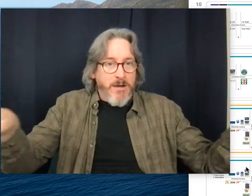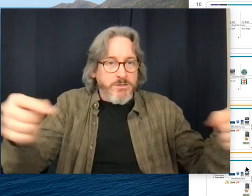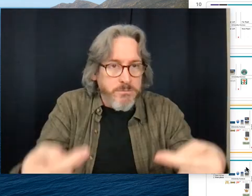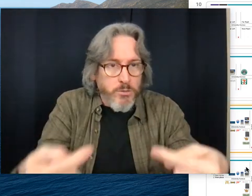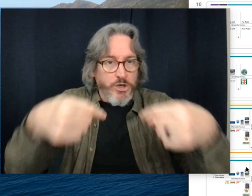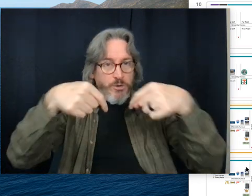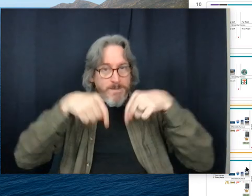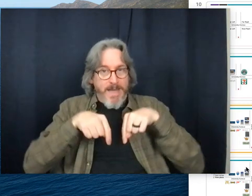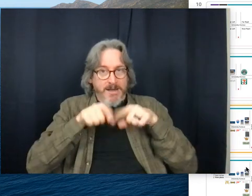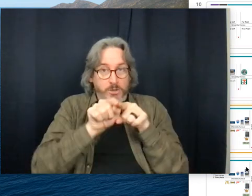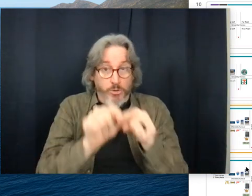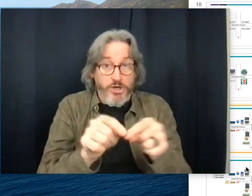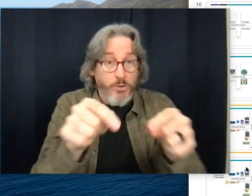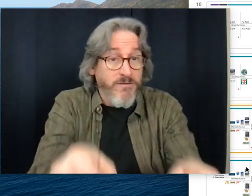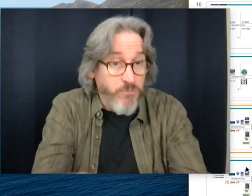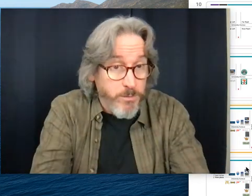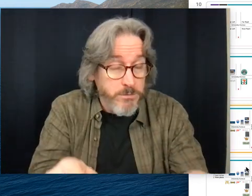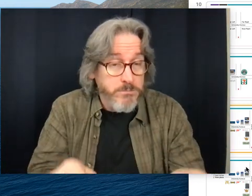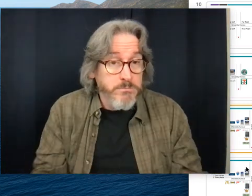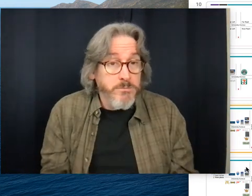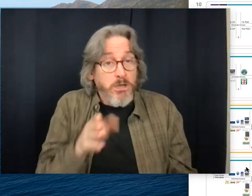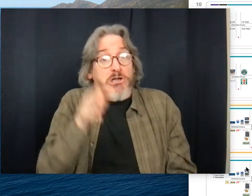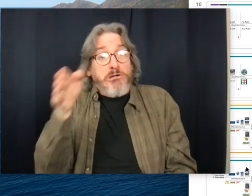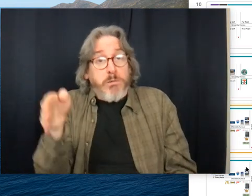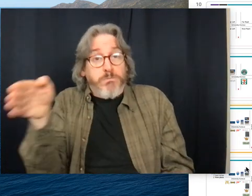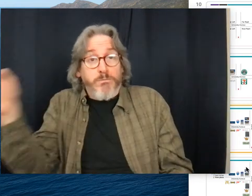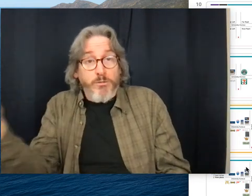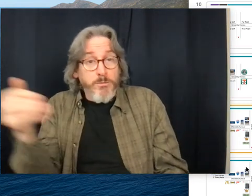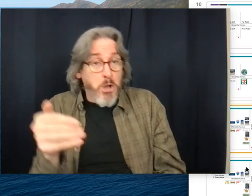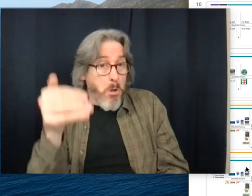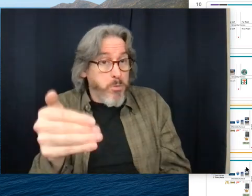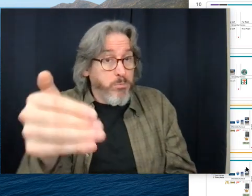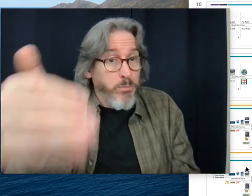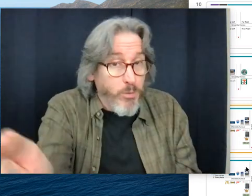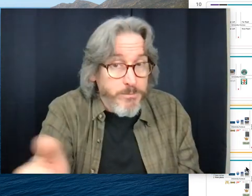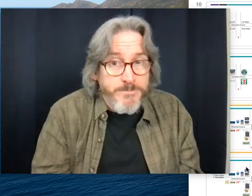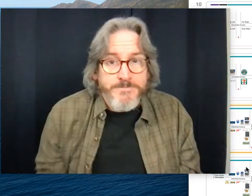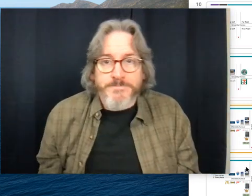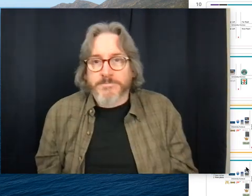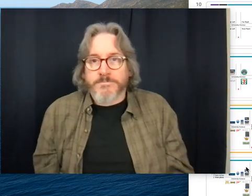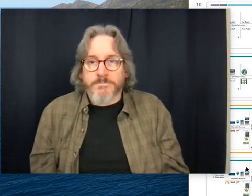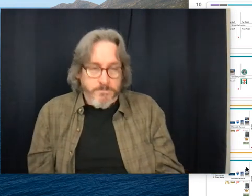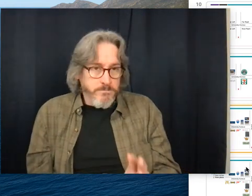way out, work your way back, work your way forward. Boom, boom, boom, boom, boom.